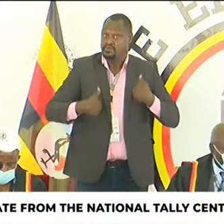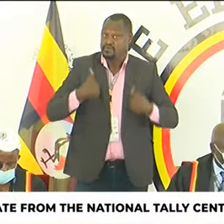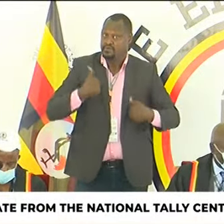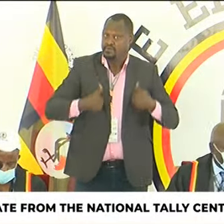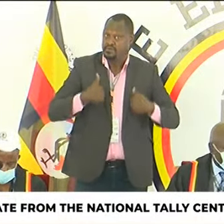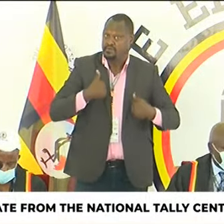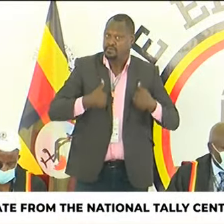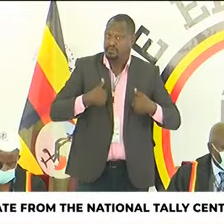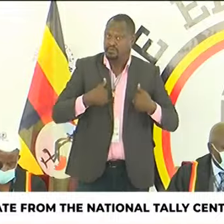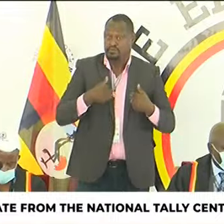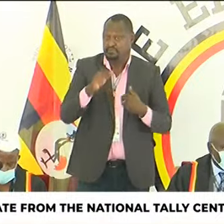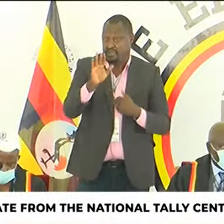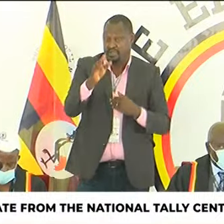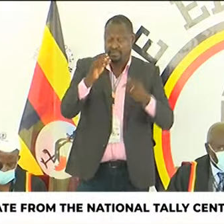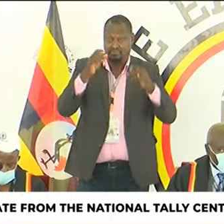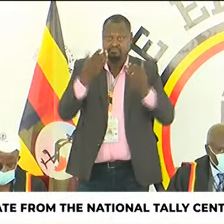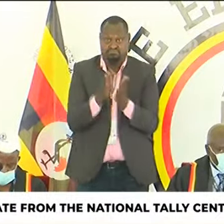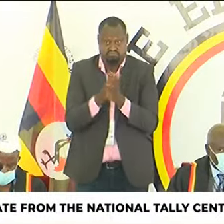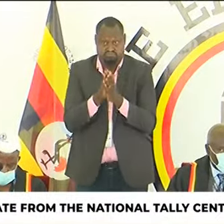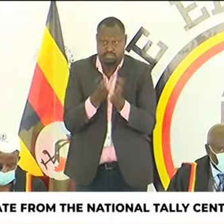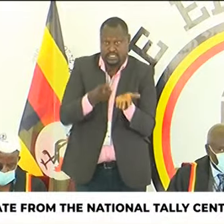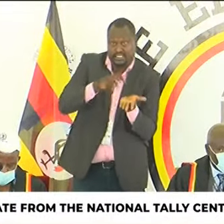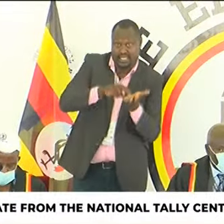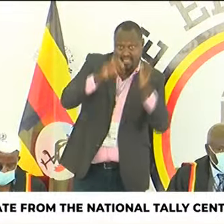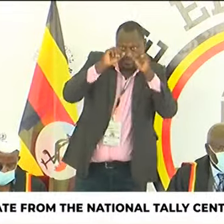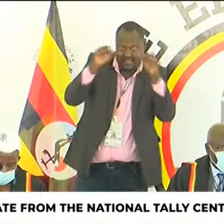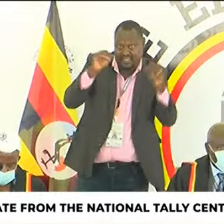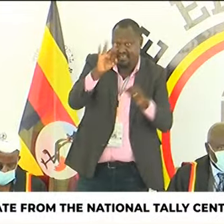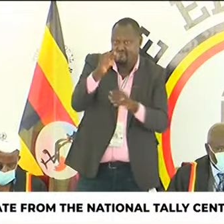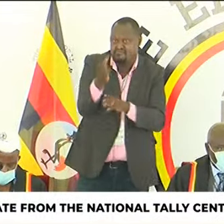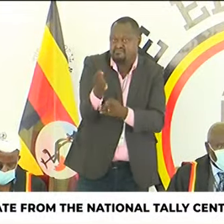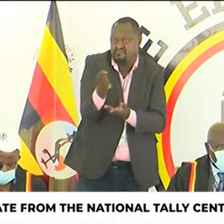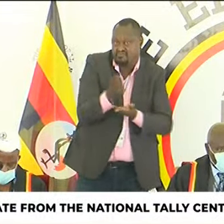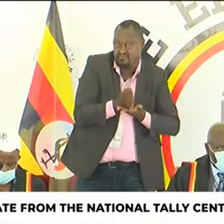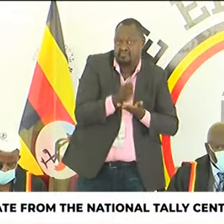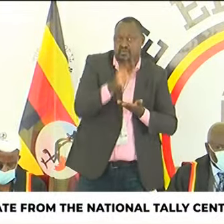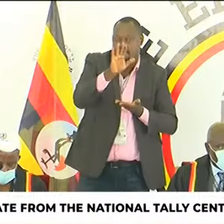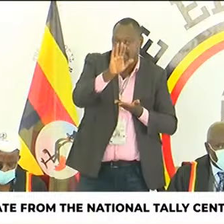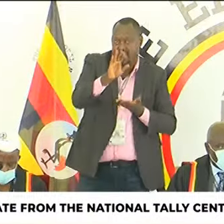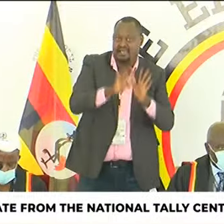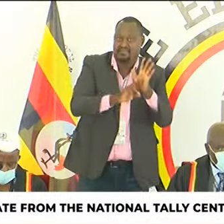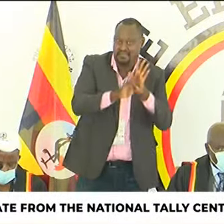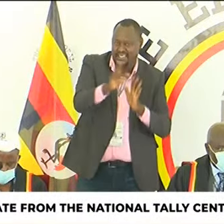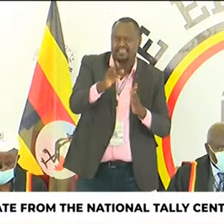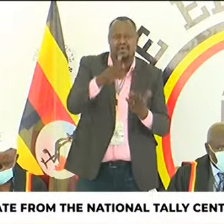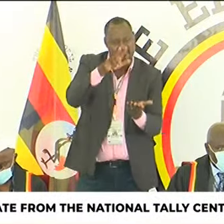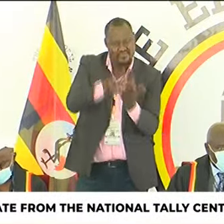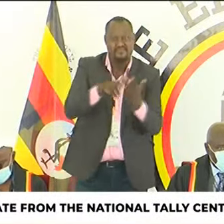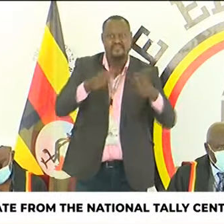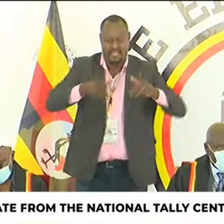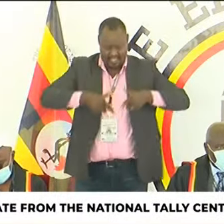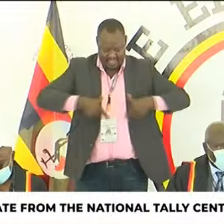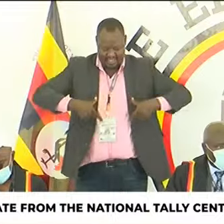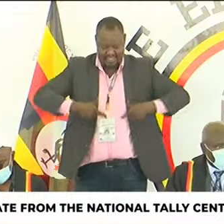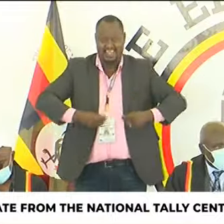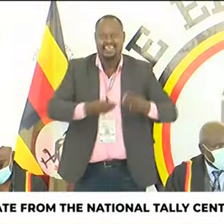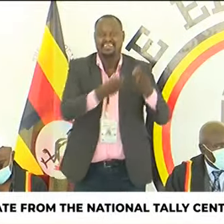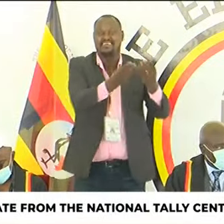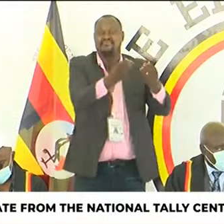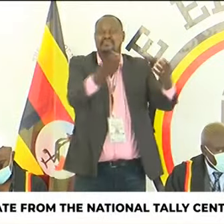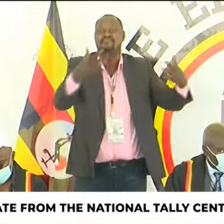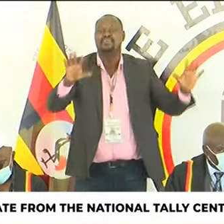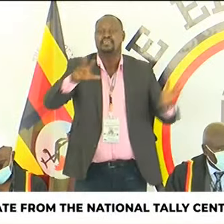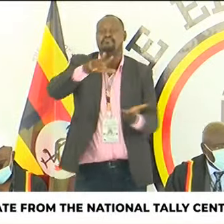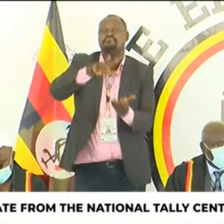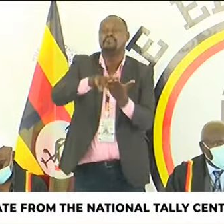appointed a representative, we duly accredited those representatives and provided